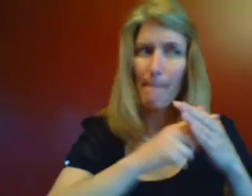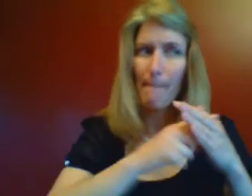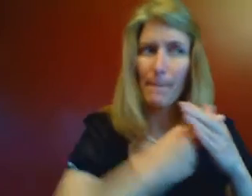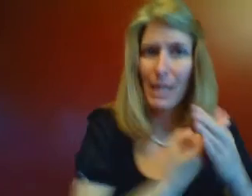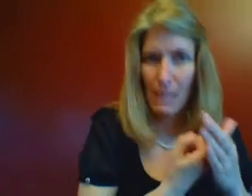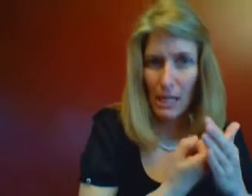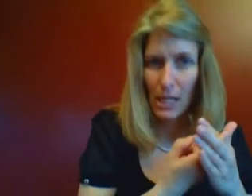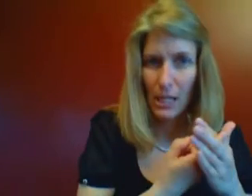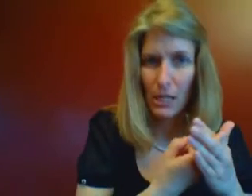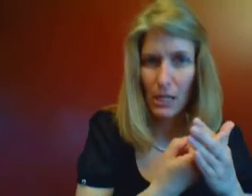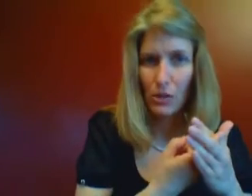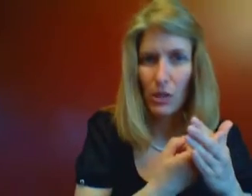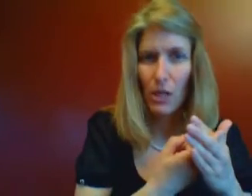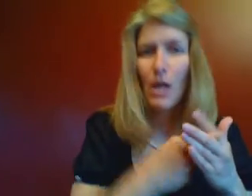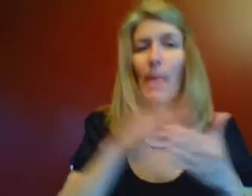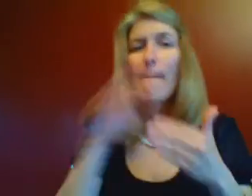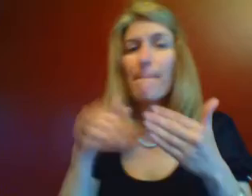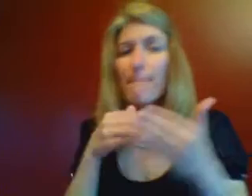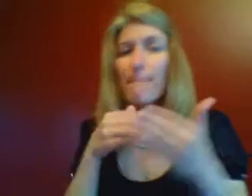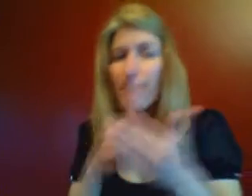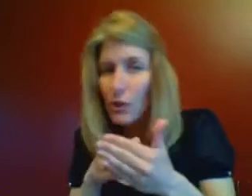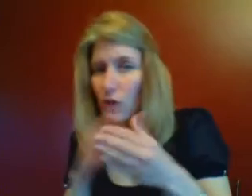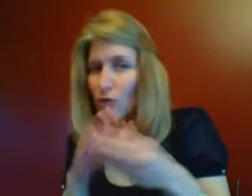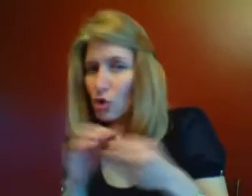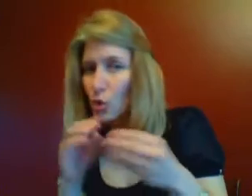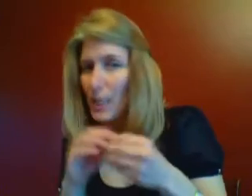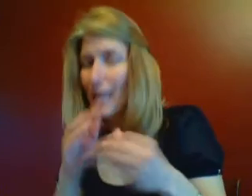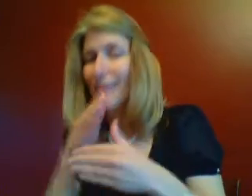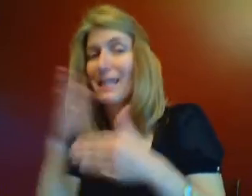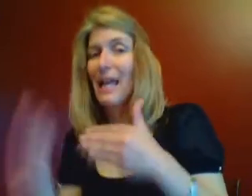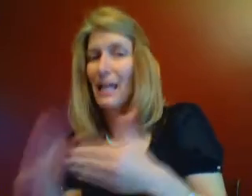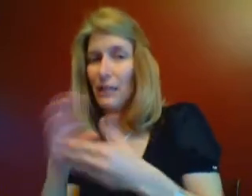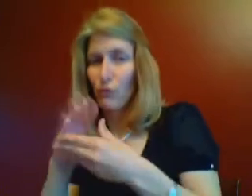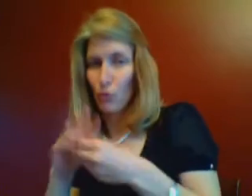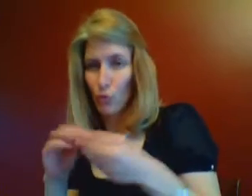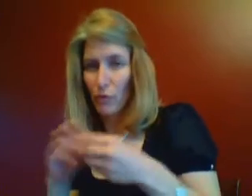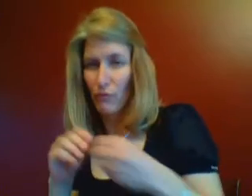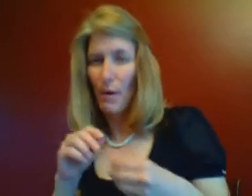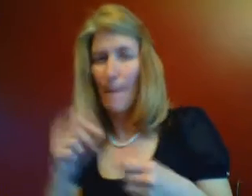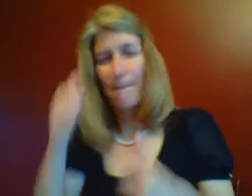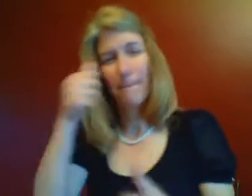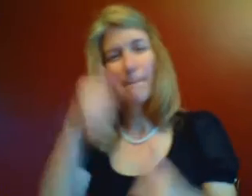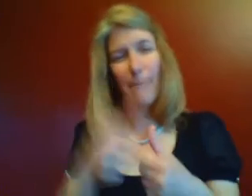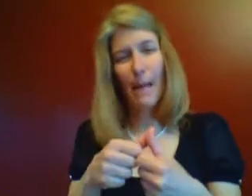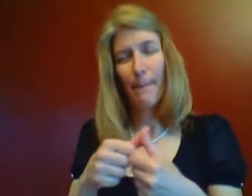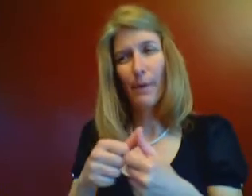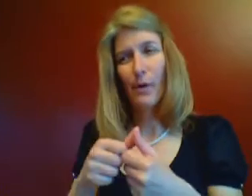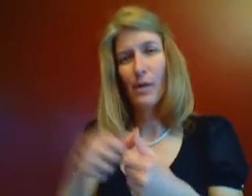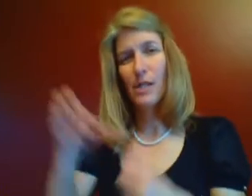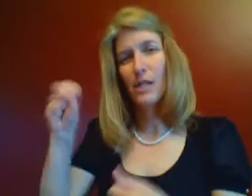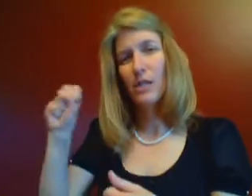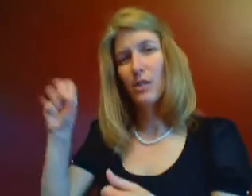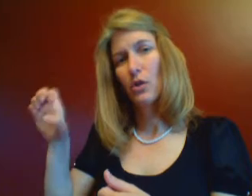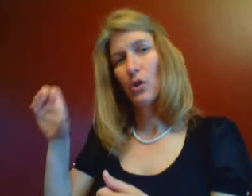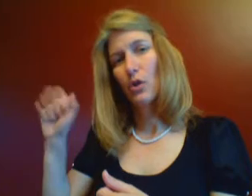story, the middle of the story, and the end of the story. Remember we had in Sean's sandwich the other day? And we pulled out